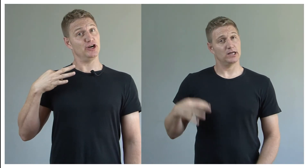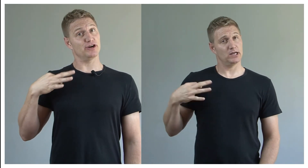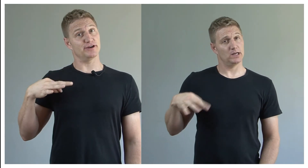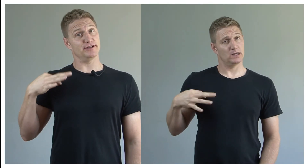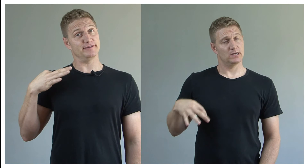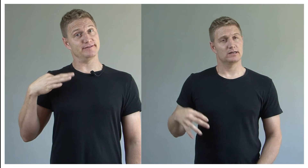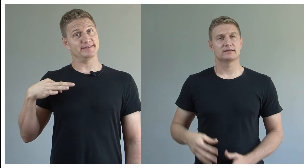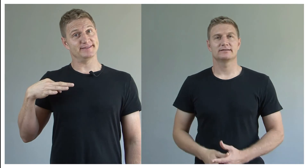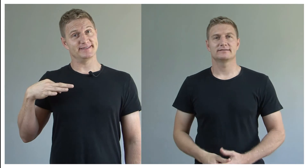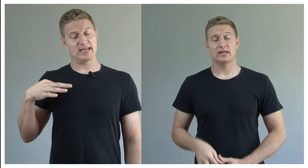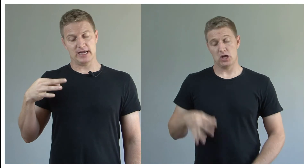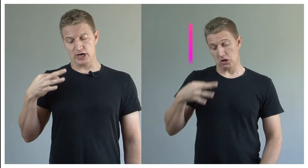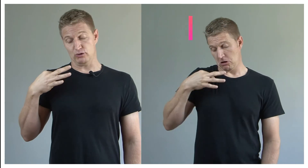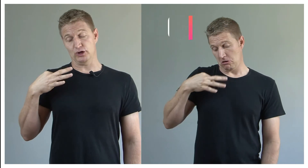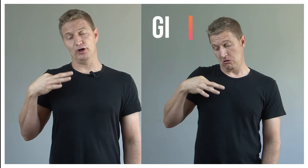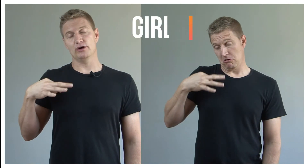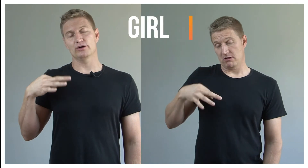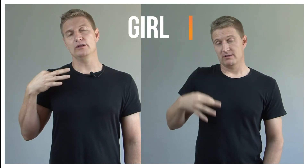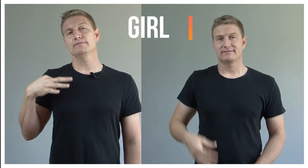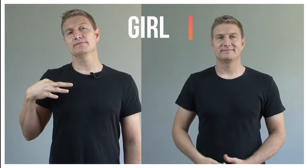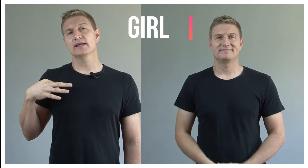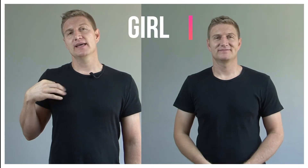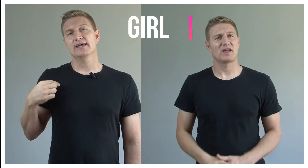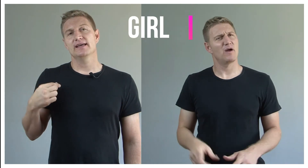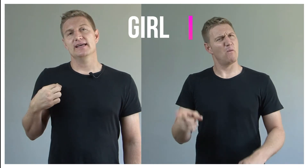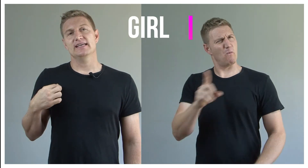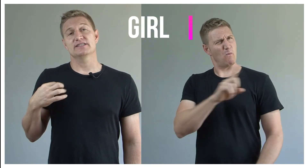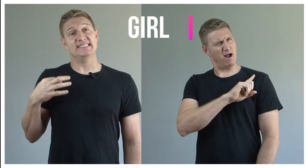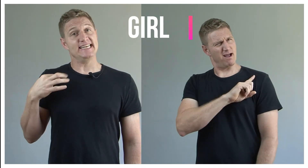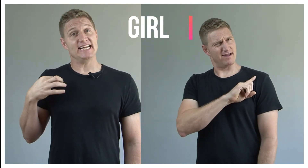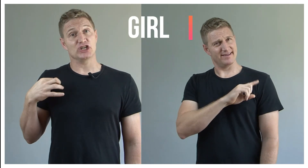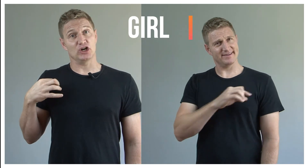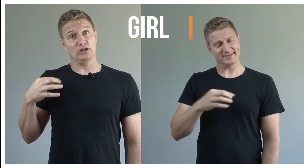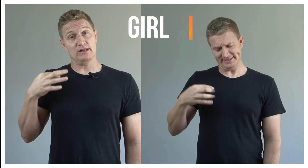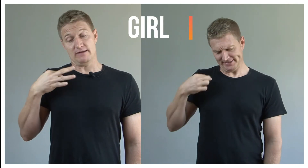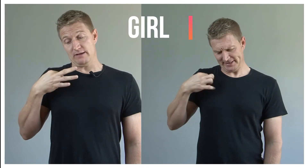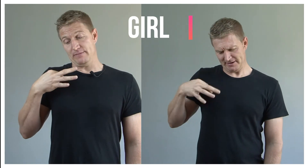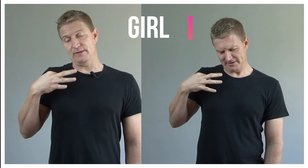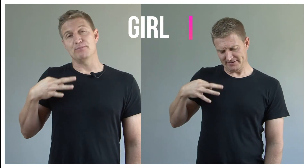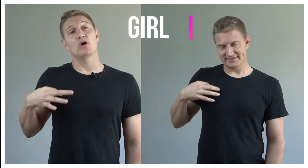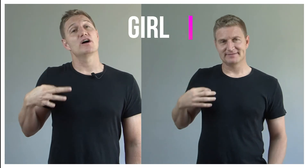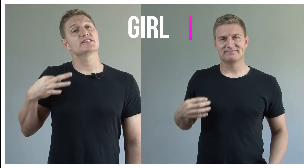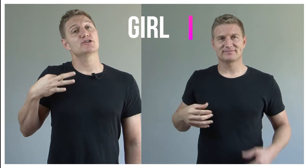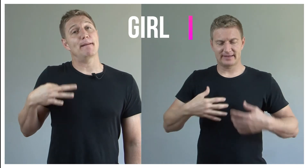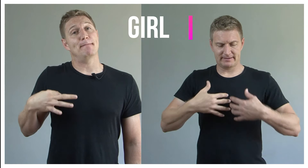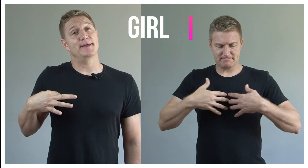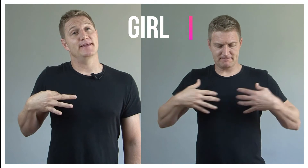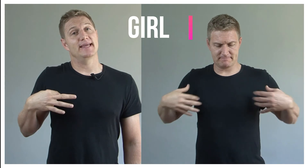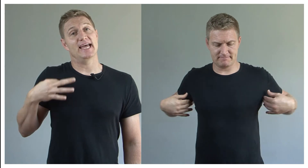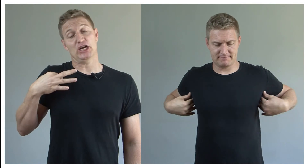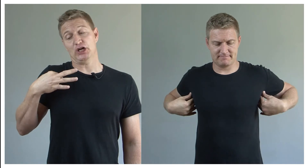girl. Now girl is teenage girl, the bra strap.